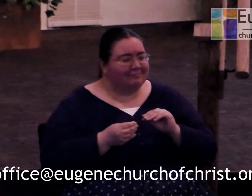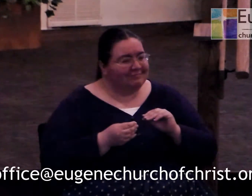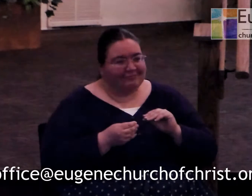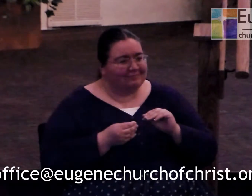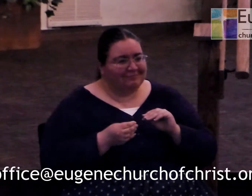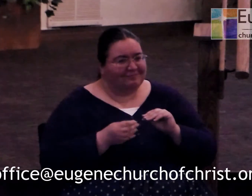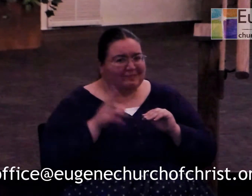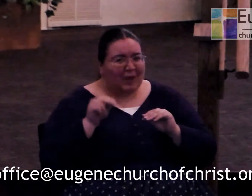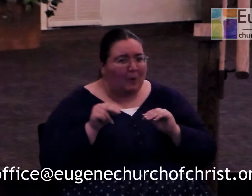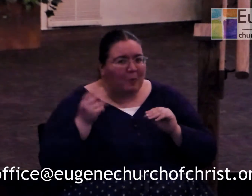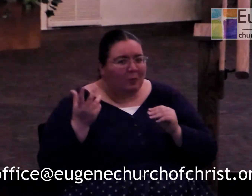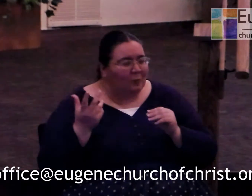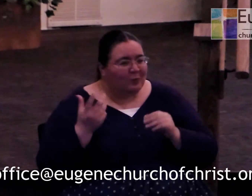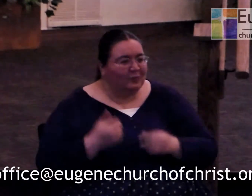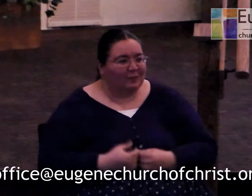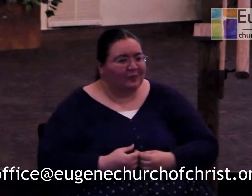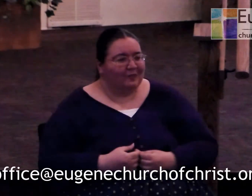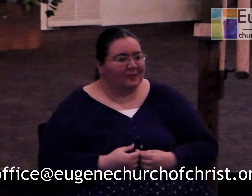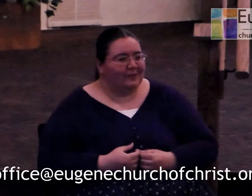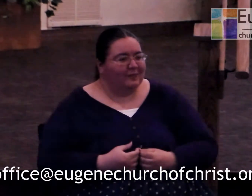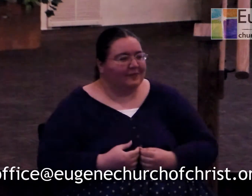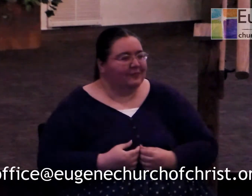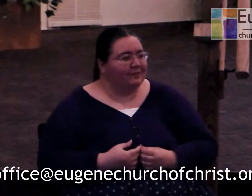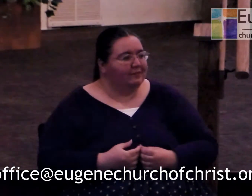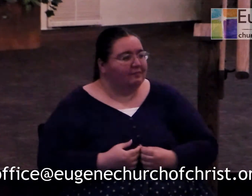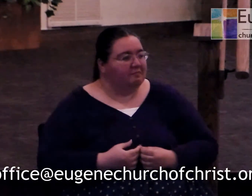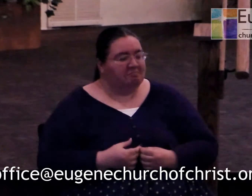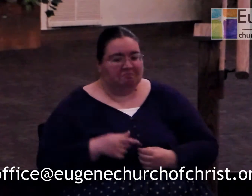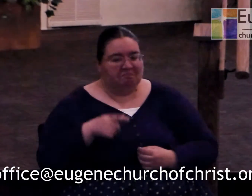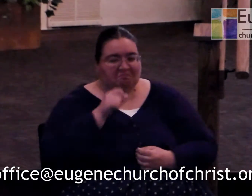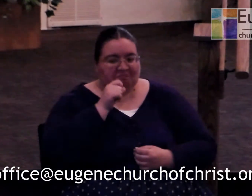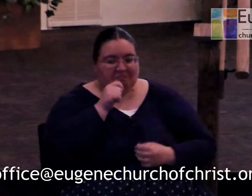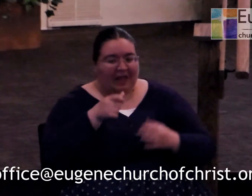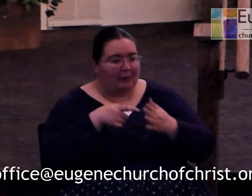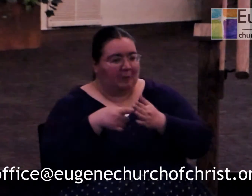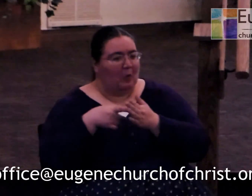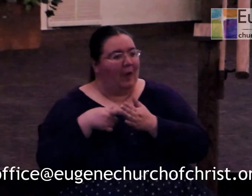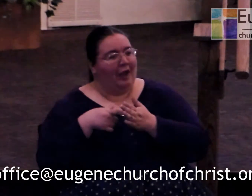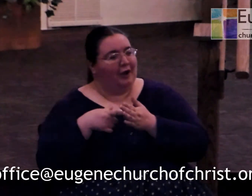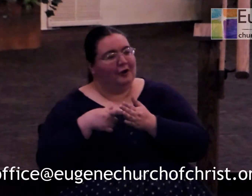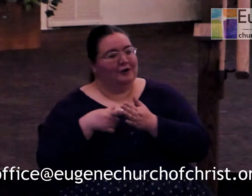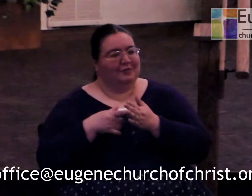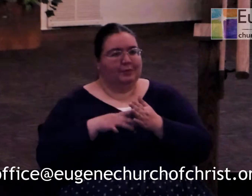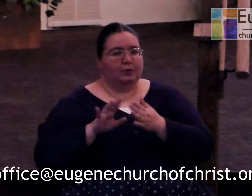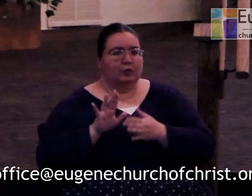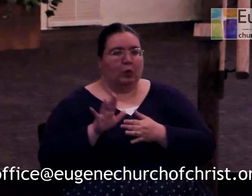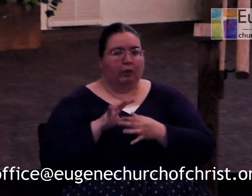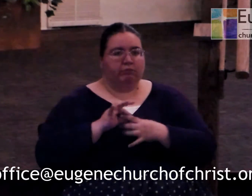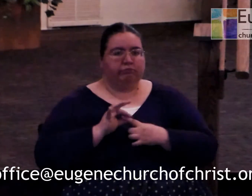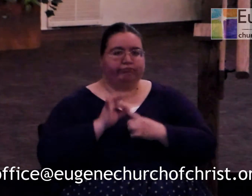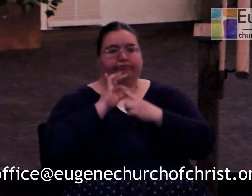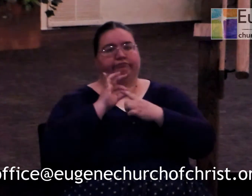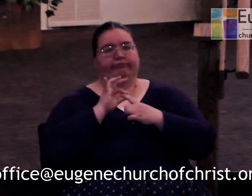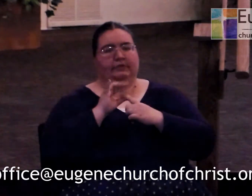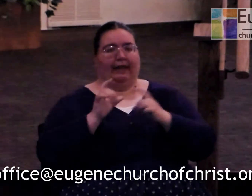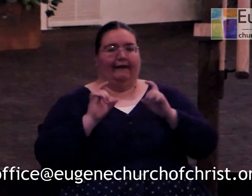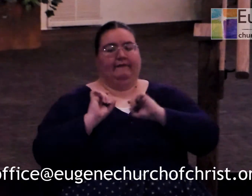the answer to that is no. This does not have to be your gift. This does not have to be the thing that you are the best at. Number